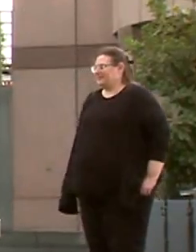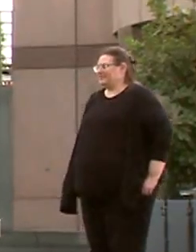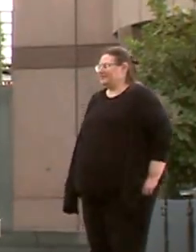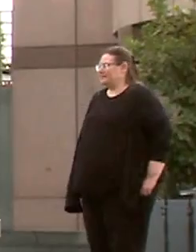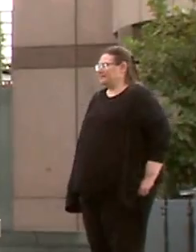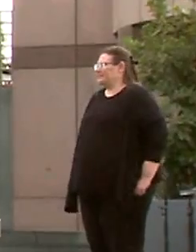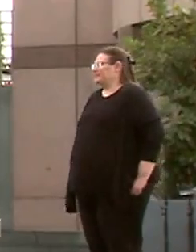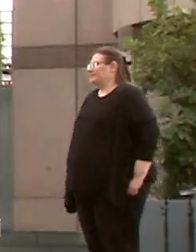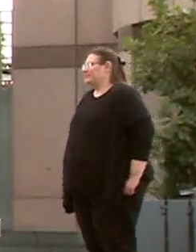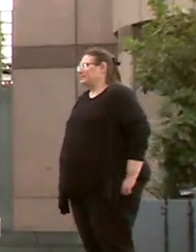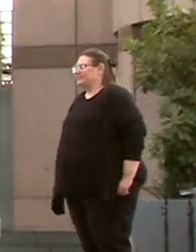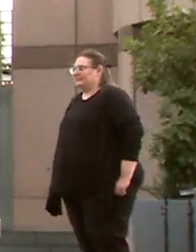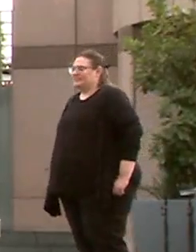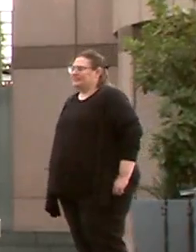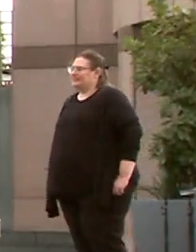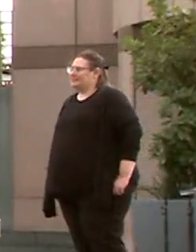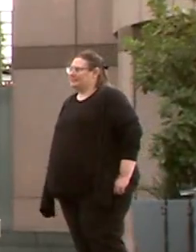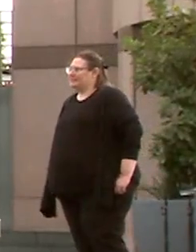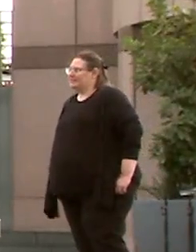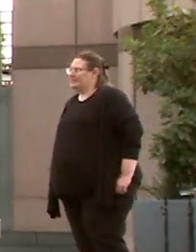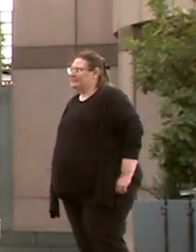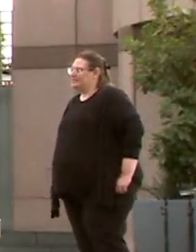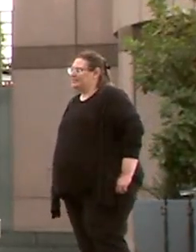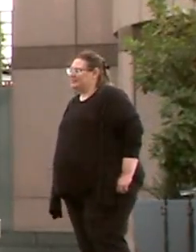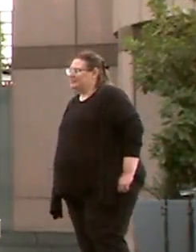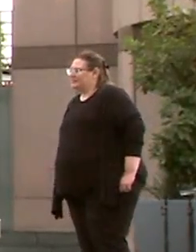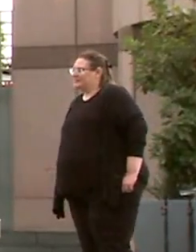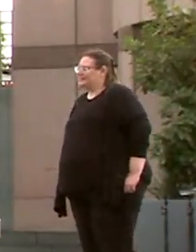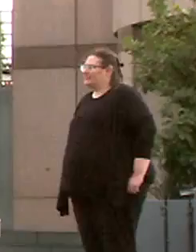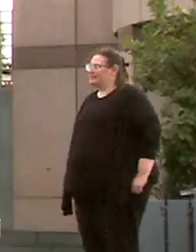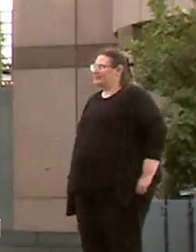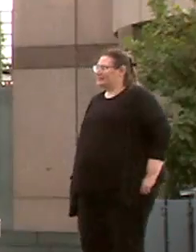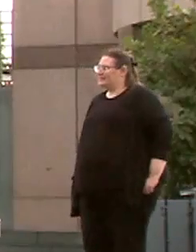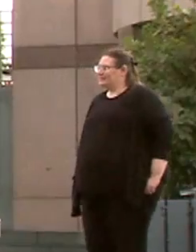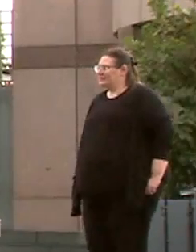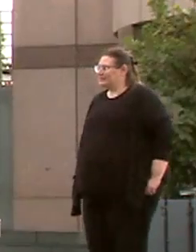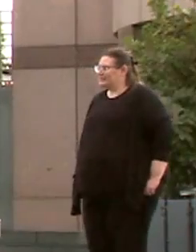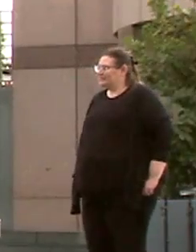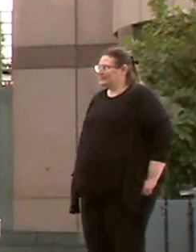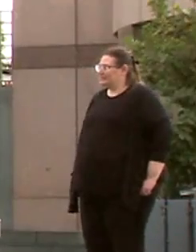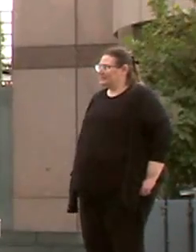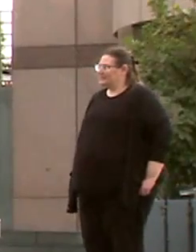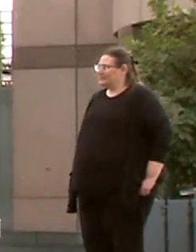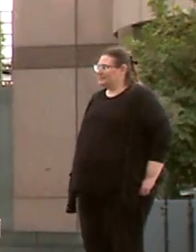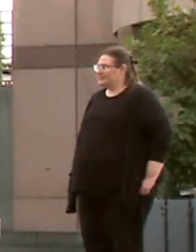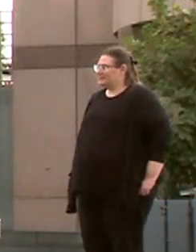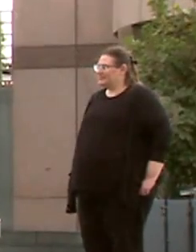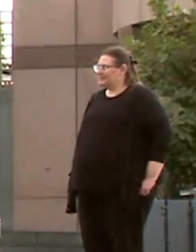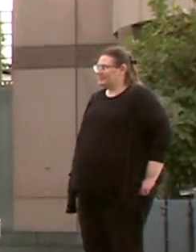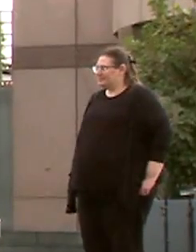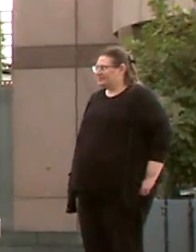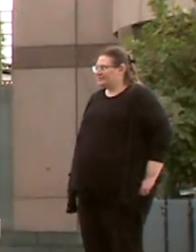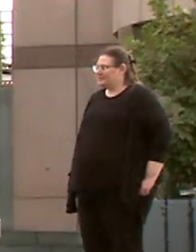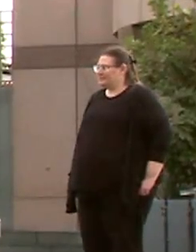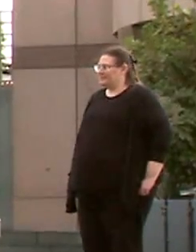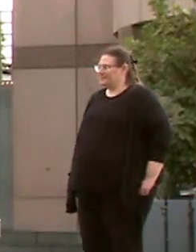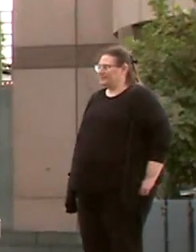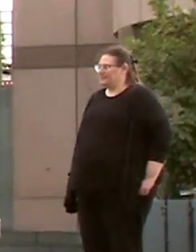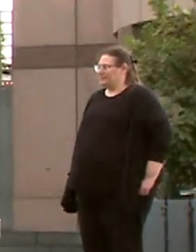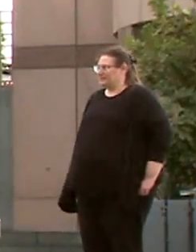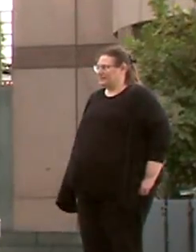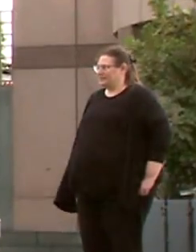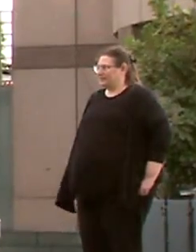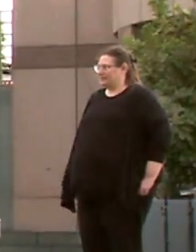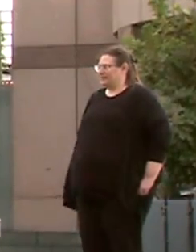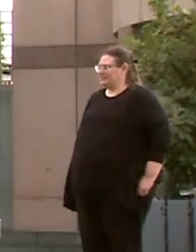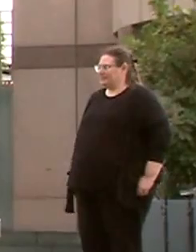just the numbers 1 in 4, that means there should be 1 out of 4 stories written by us, starring us, directed